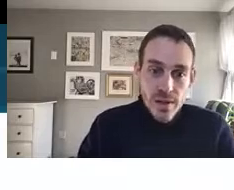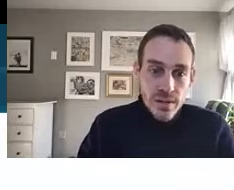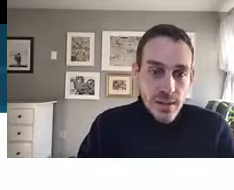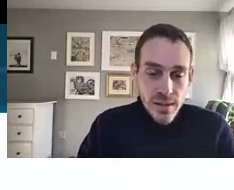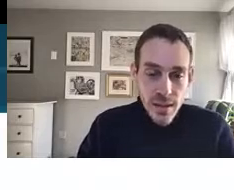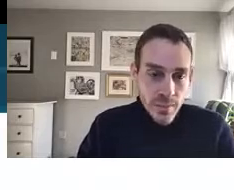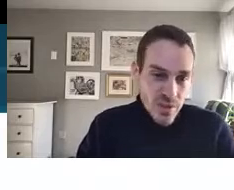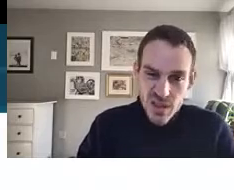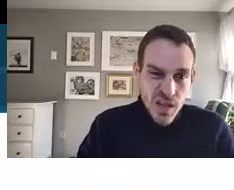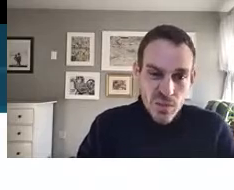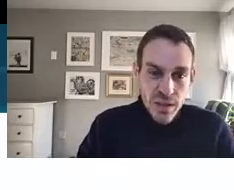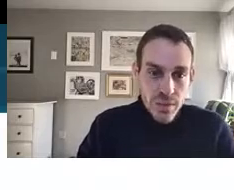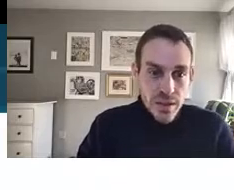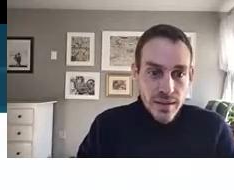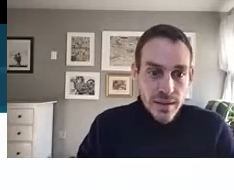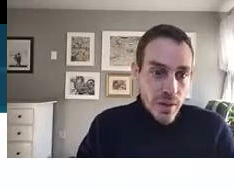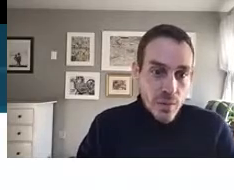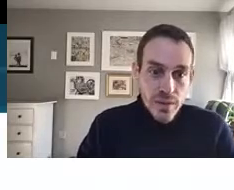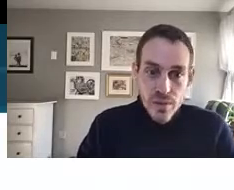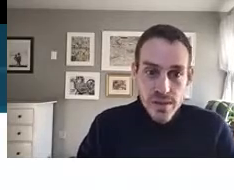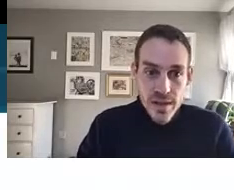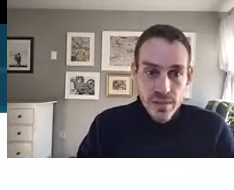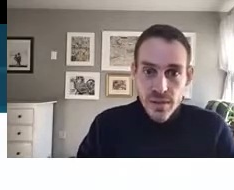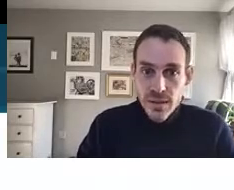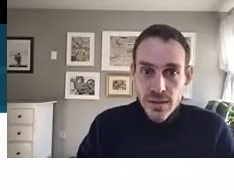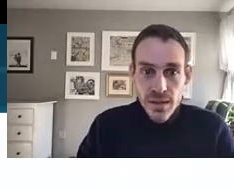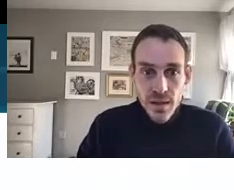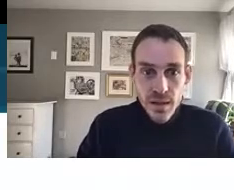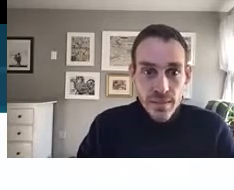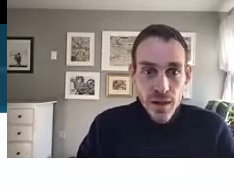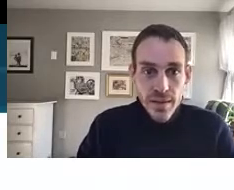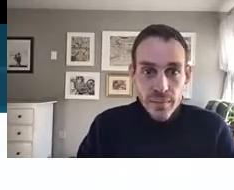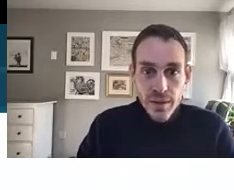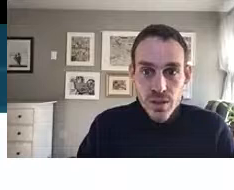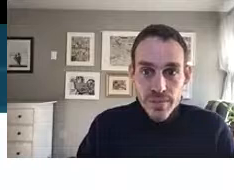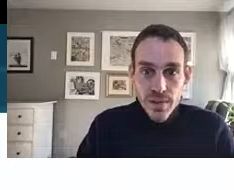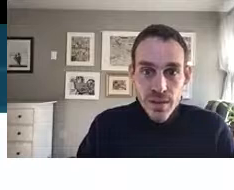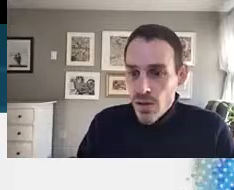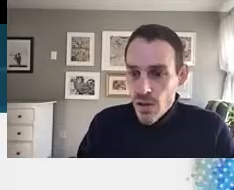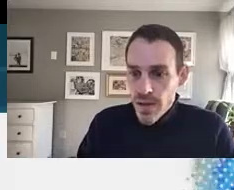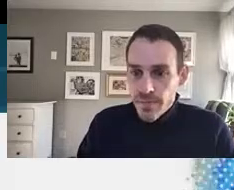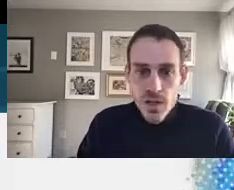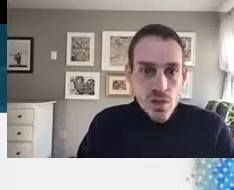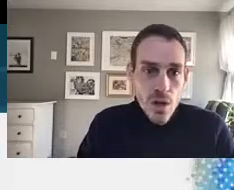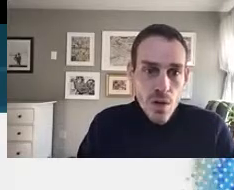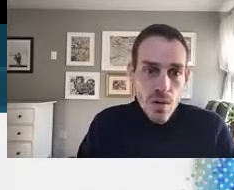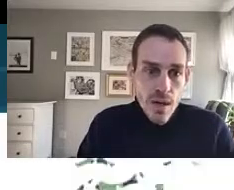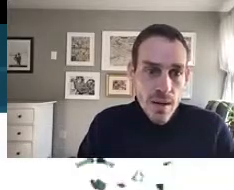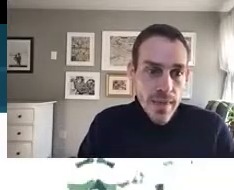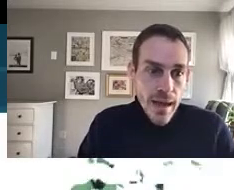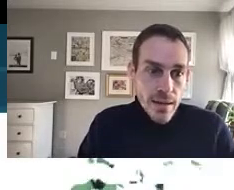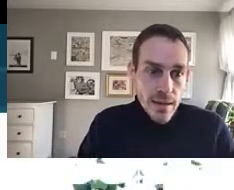there as well. There's a lot of really, really incredible resources out there on that page. Okay,